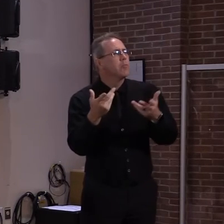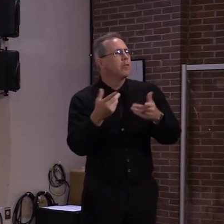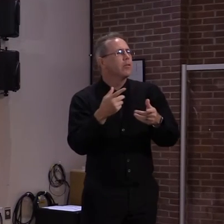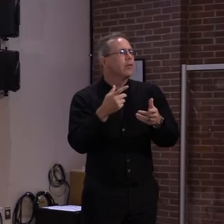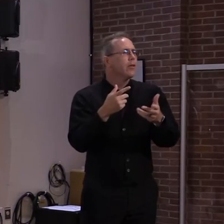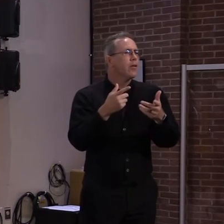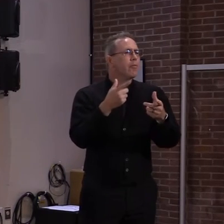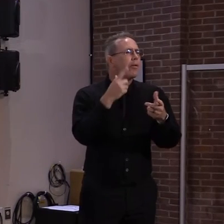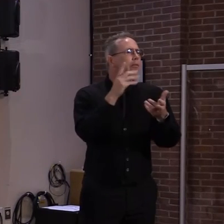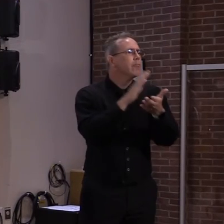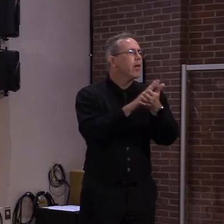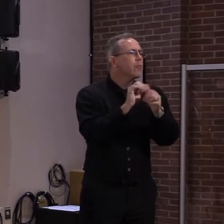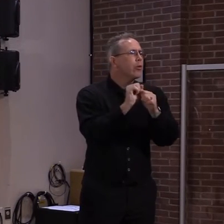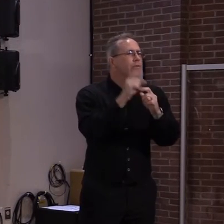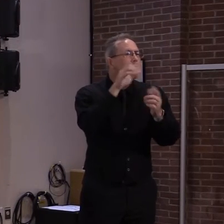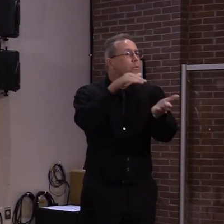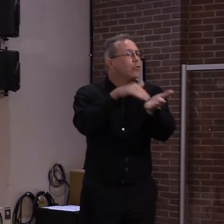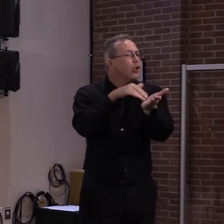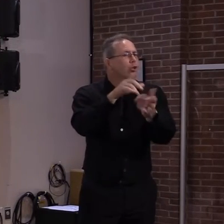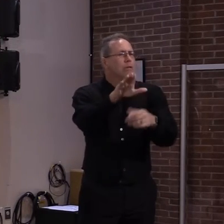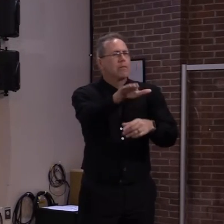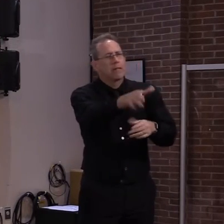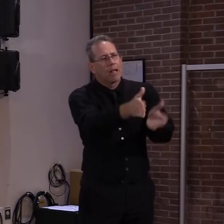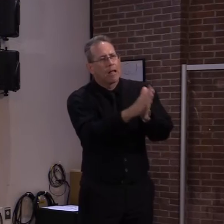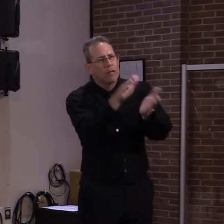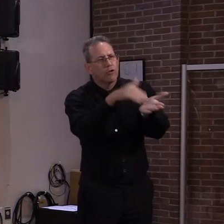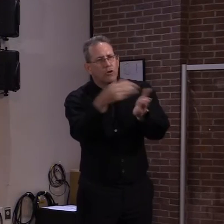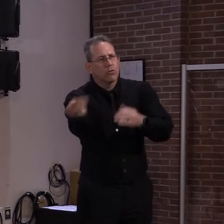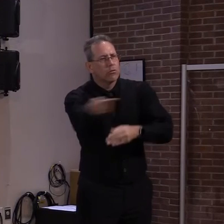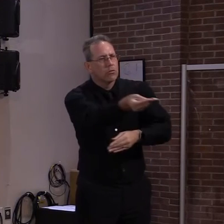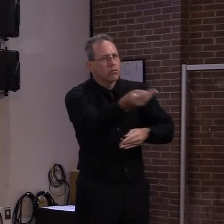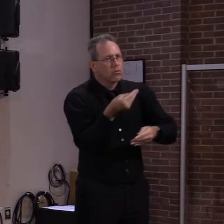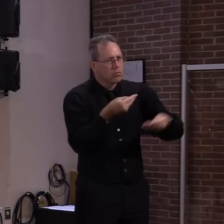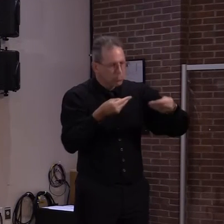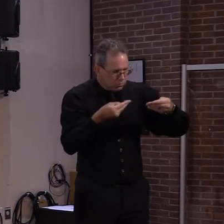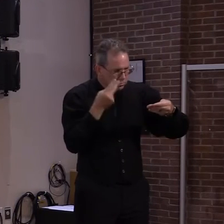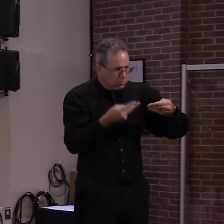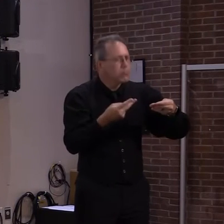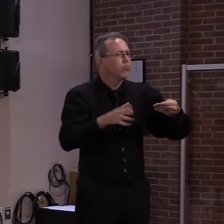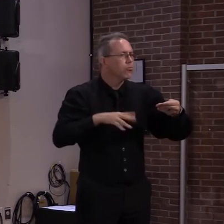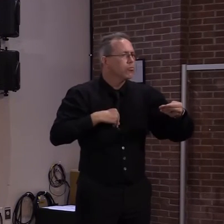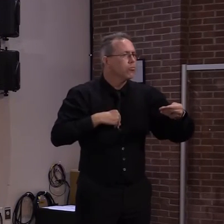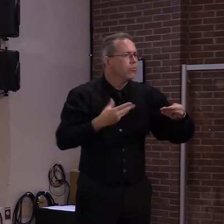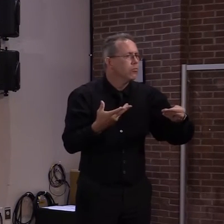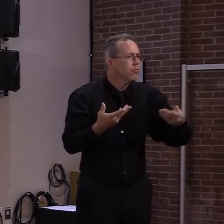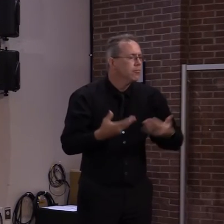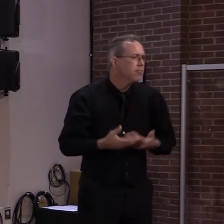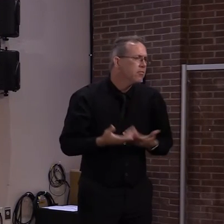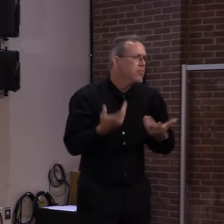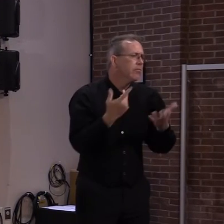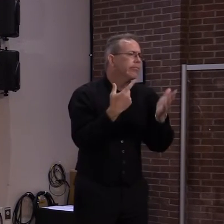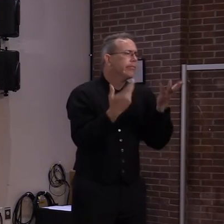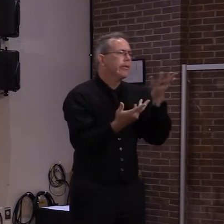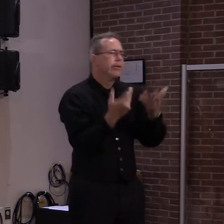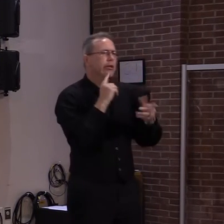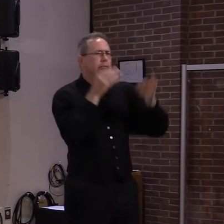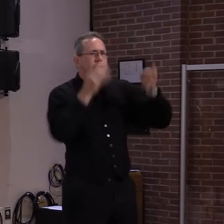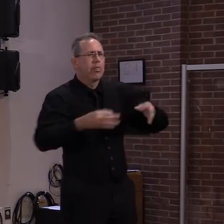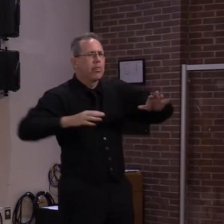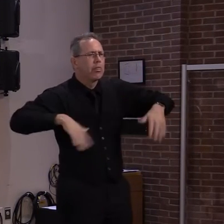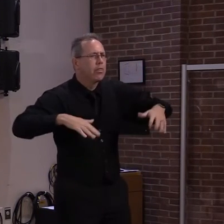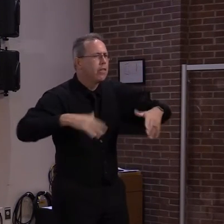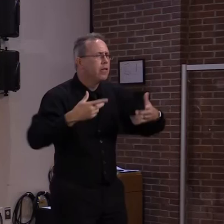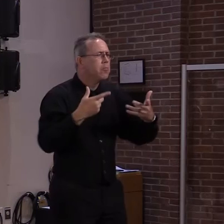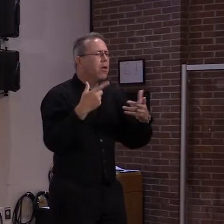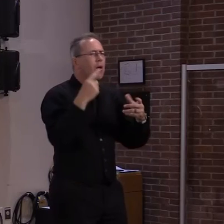or something along that lines. That's why I urge people to go onto the website of the individual pharmacy to look and